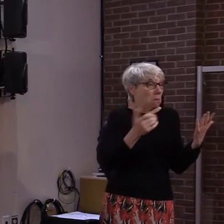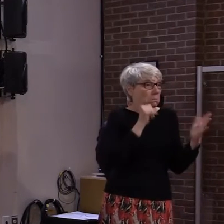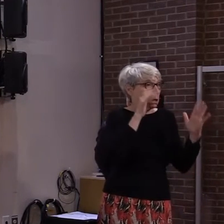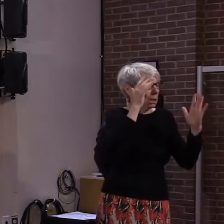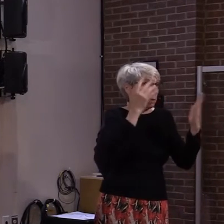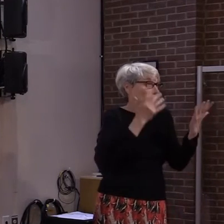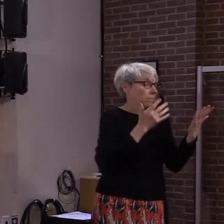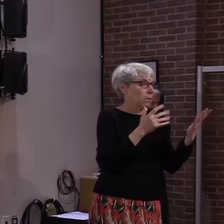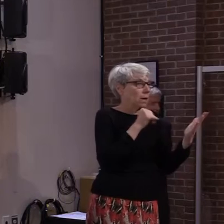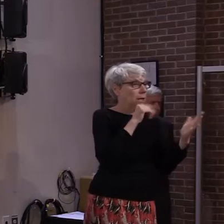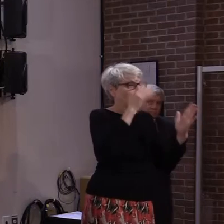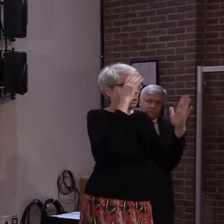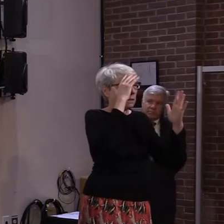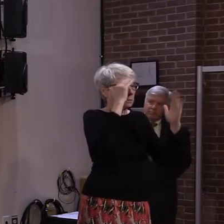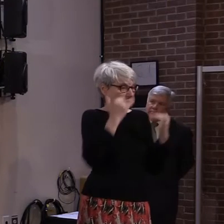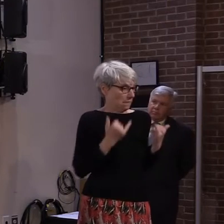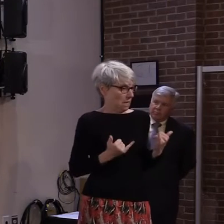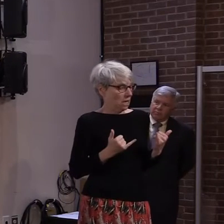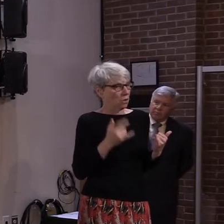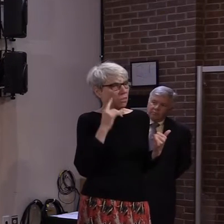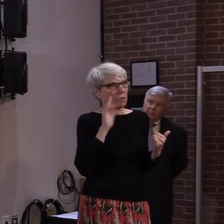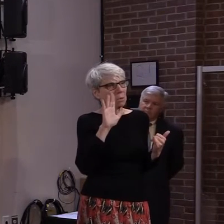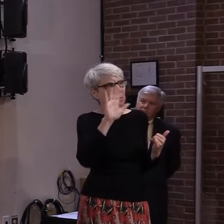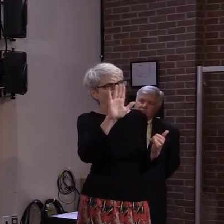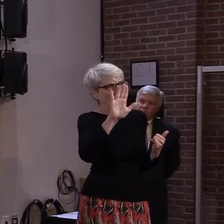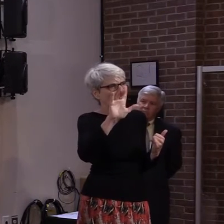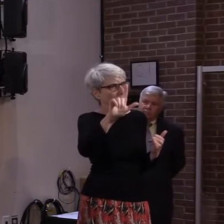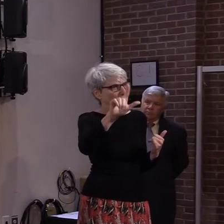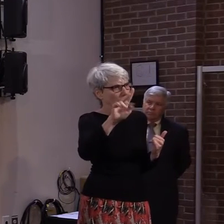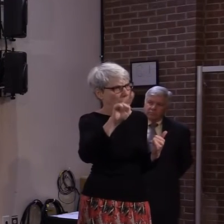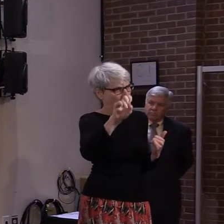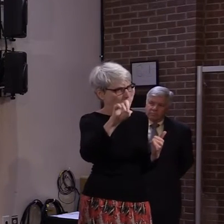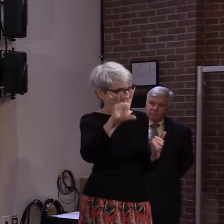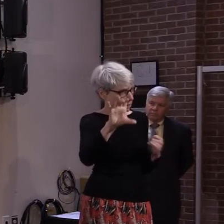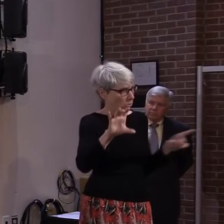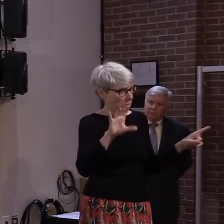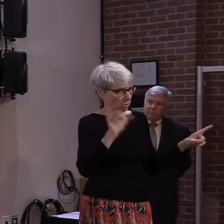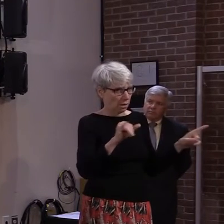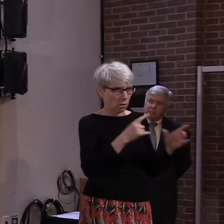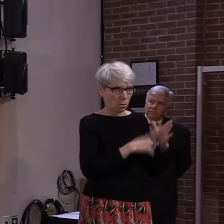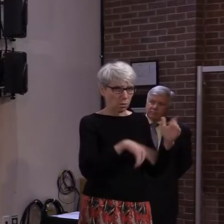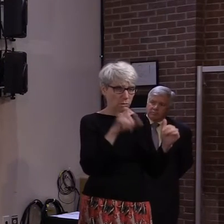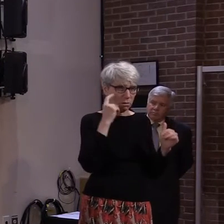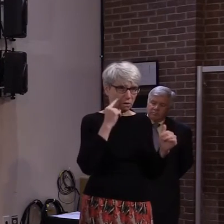thought it'd be more as we moved inside in November and December. Maybe that's what he's seeing as well.